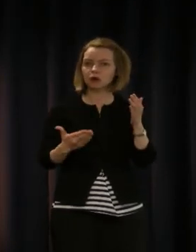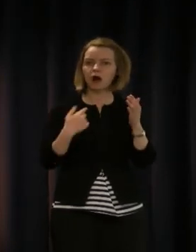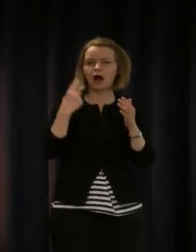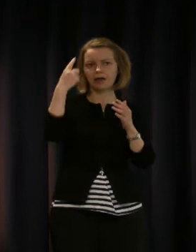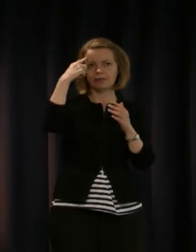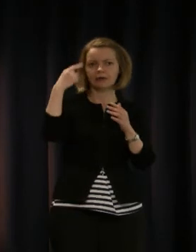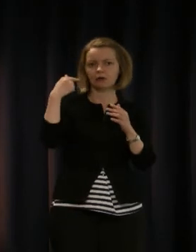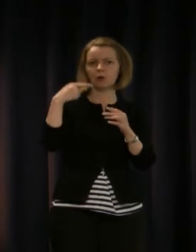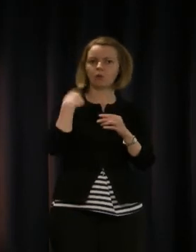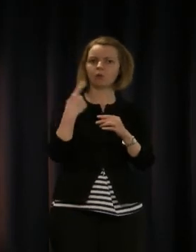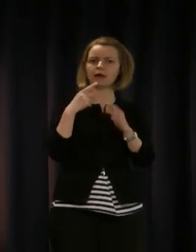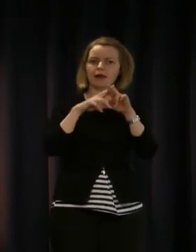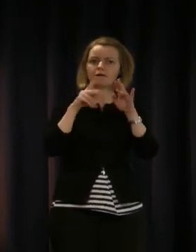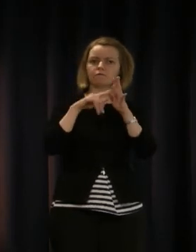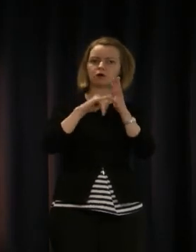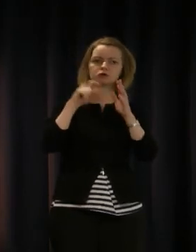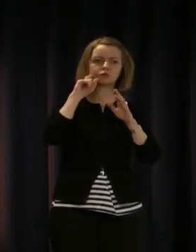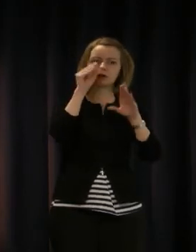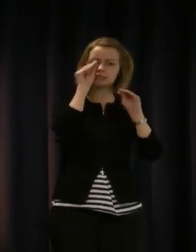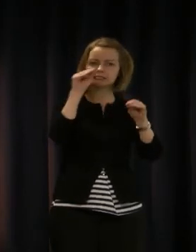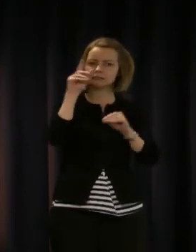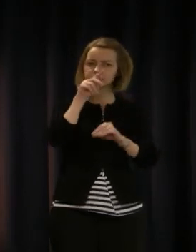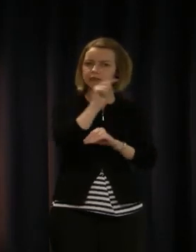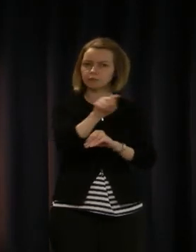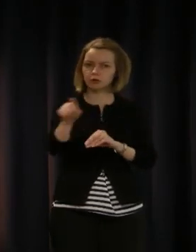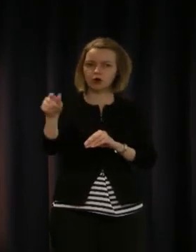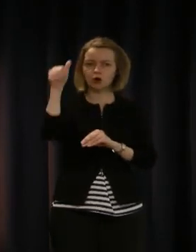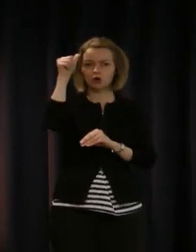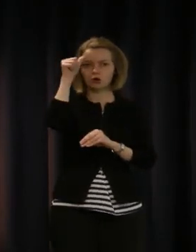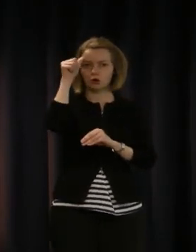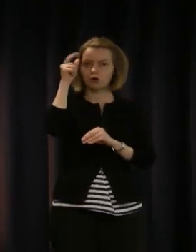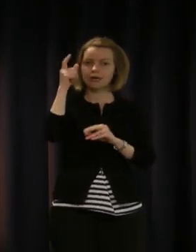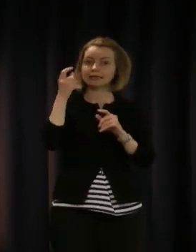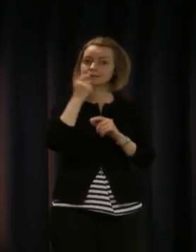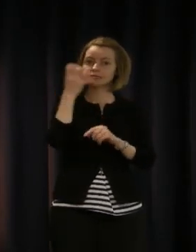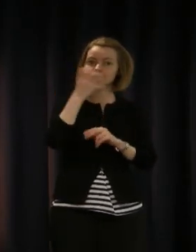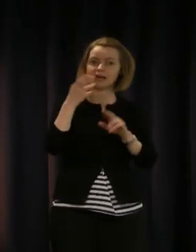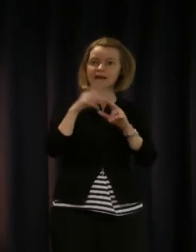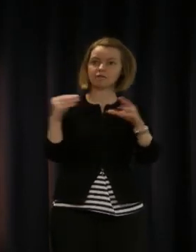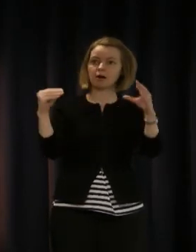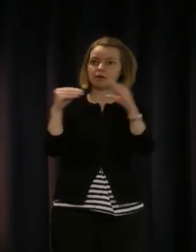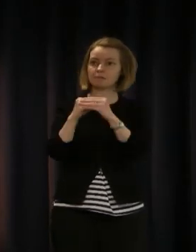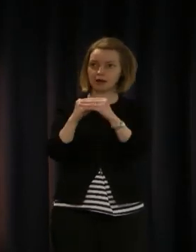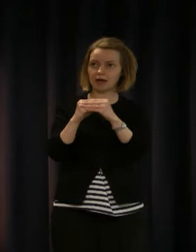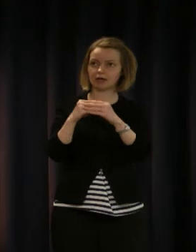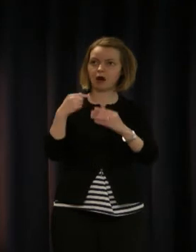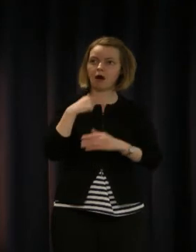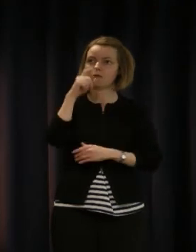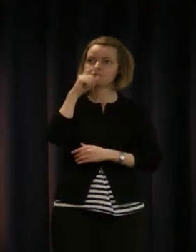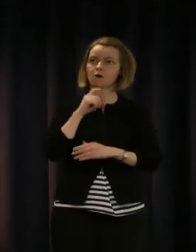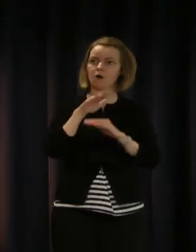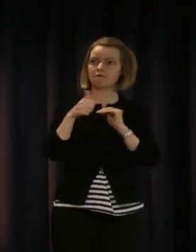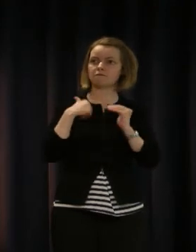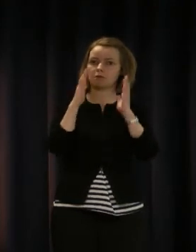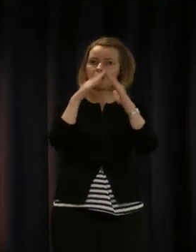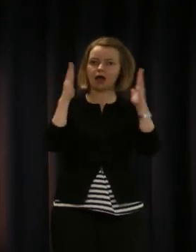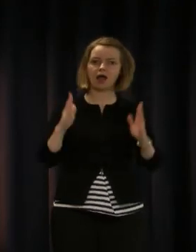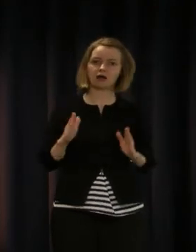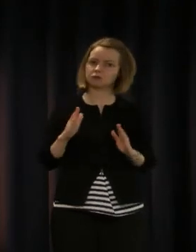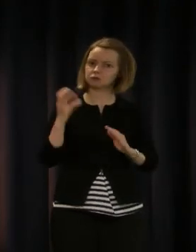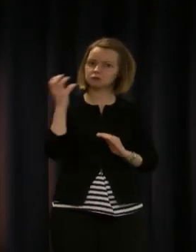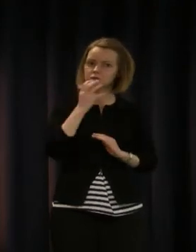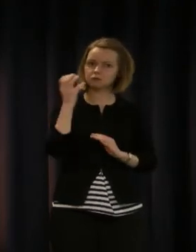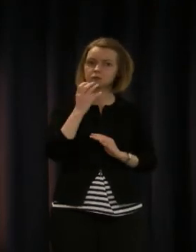some more education about the dangers of entering into guarantees. It's quite a common issue amongst